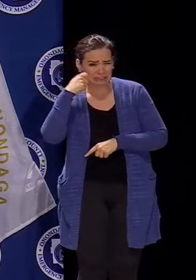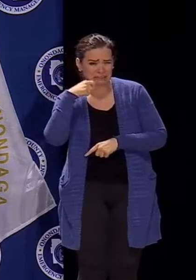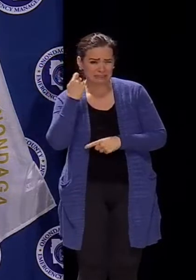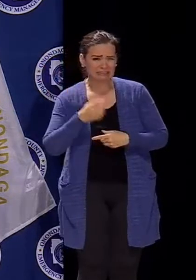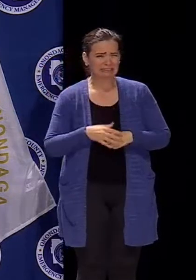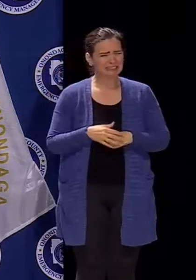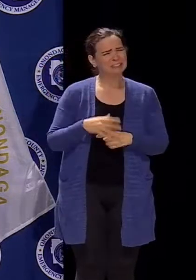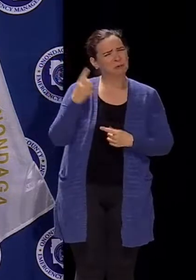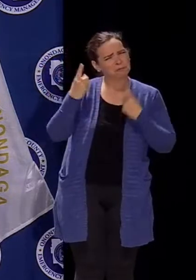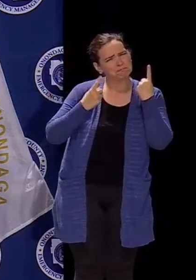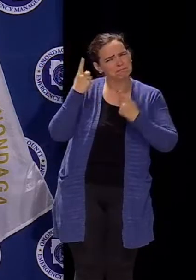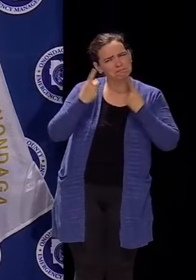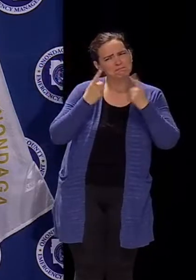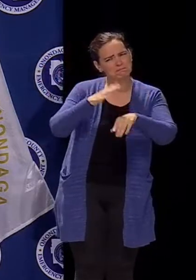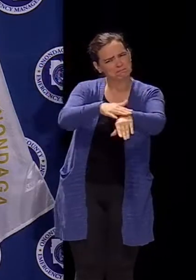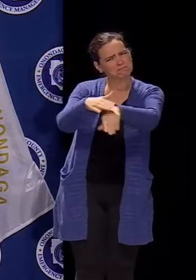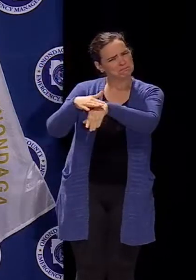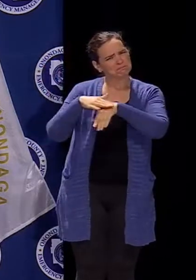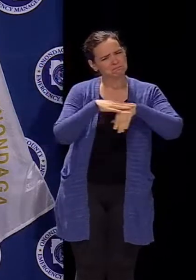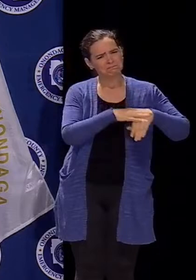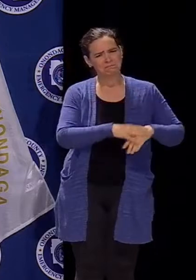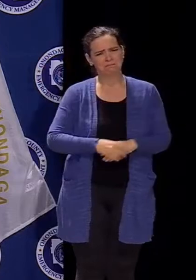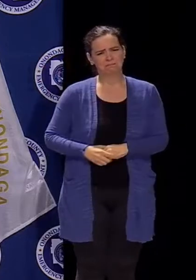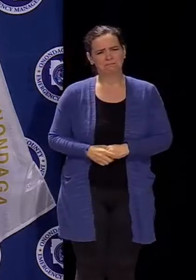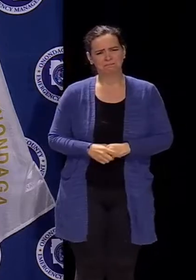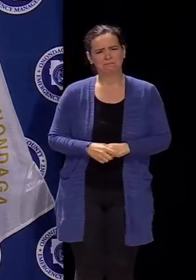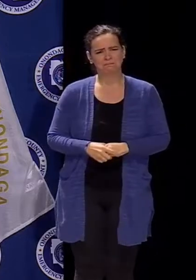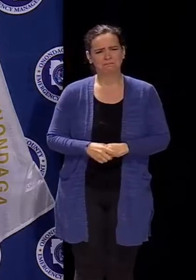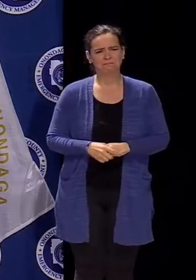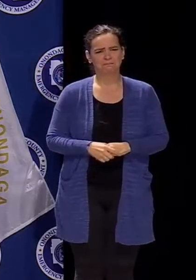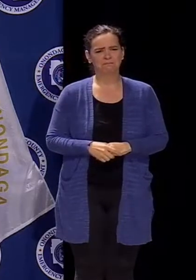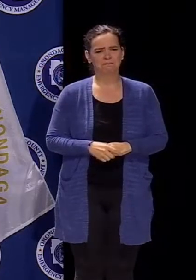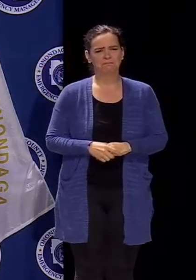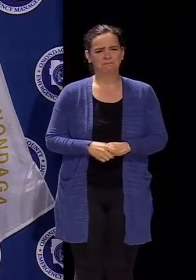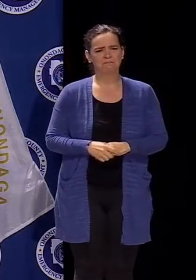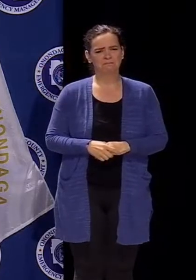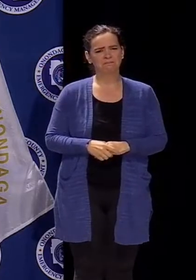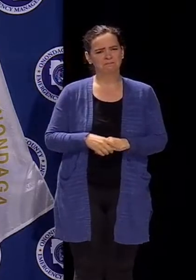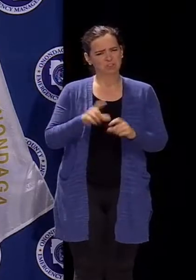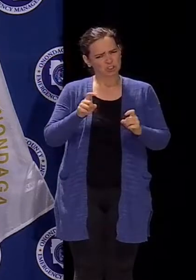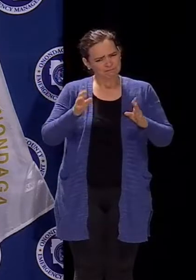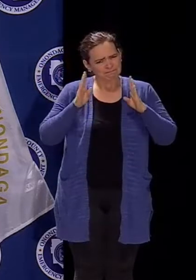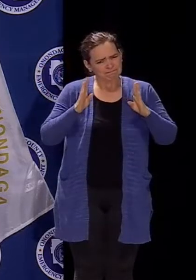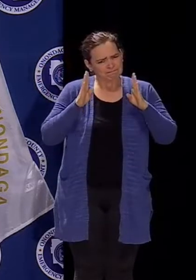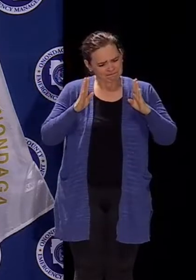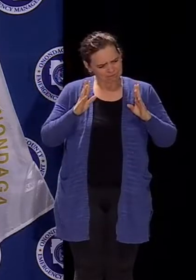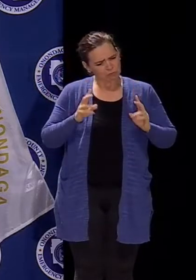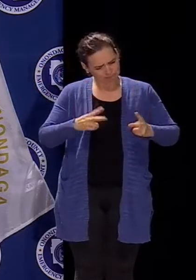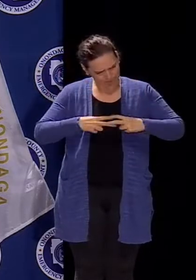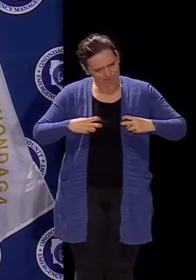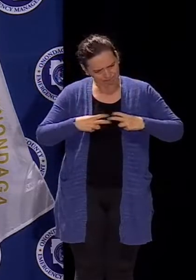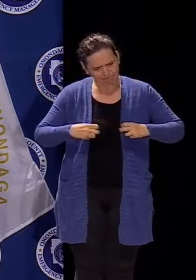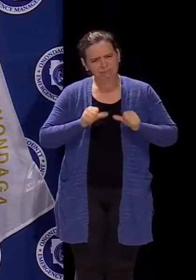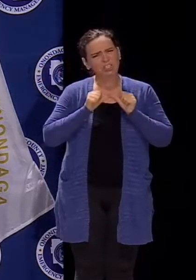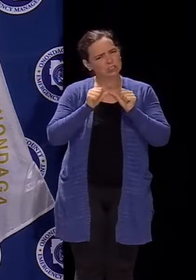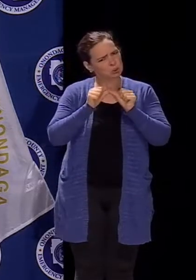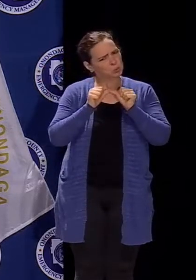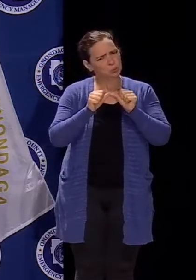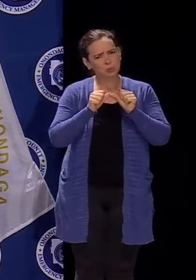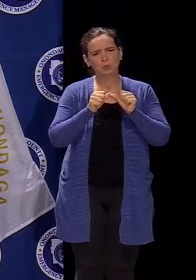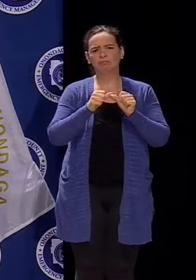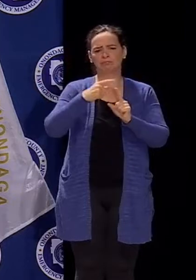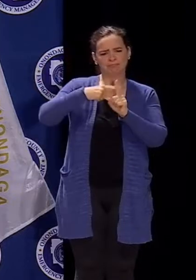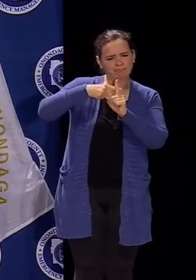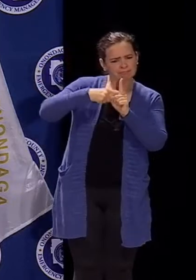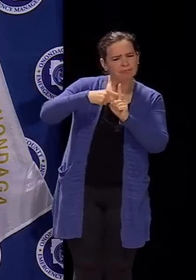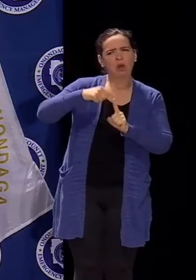own symptoms. Again, just because we're making progress with this virus doesn't mean we shouldn't be taking care of ourselves, checking our temperature on